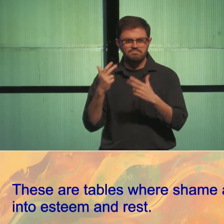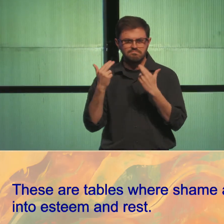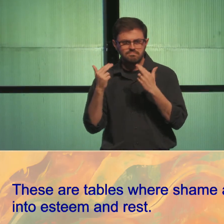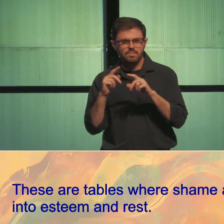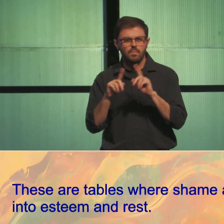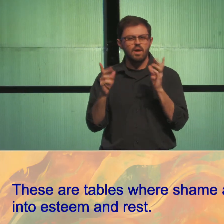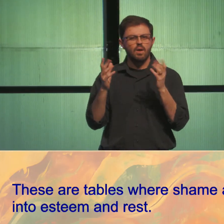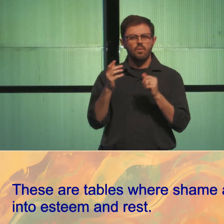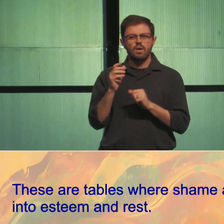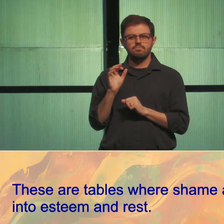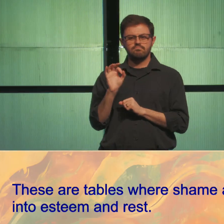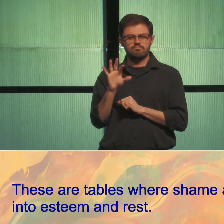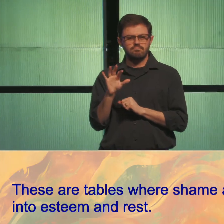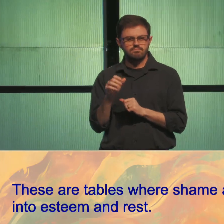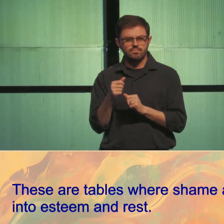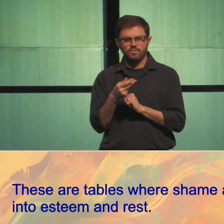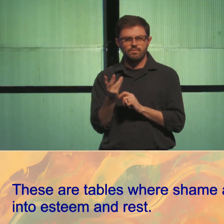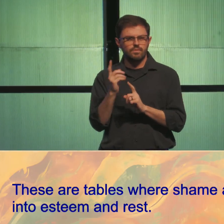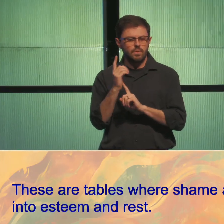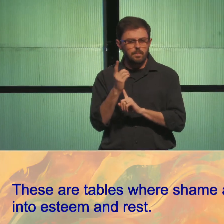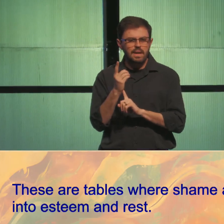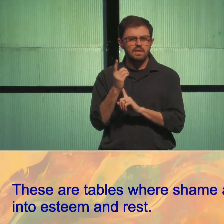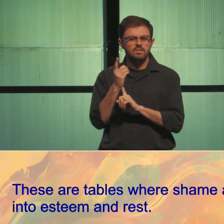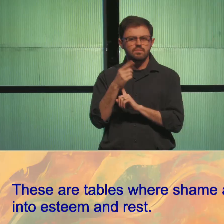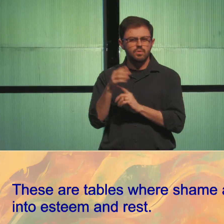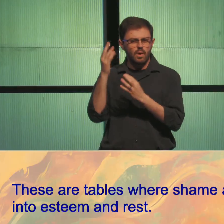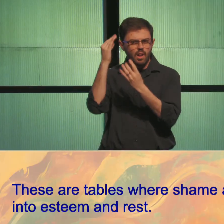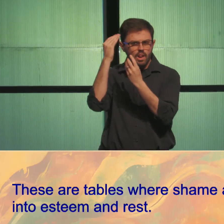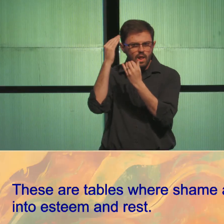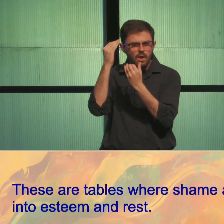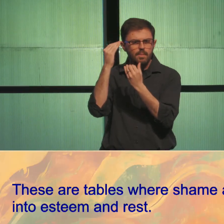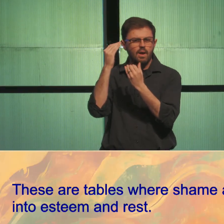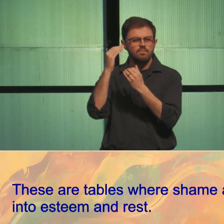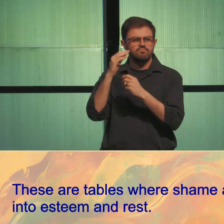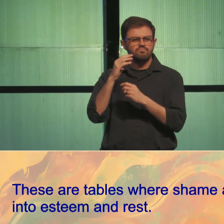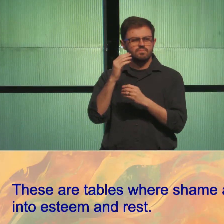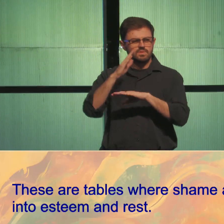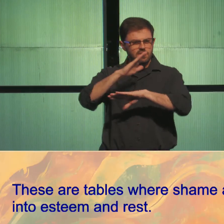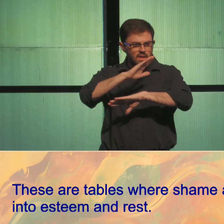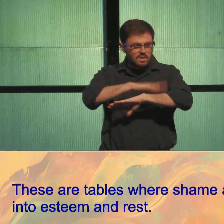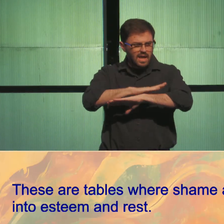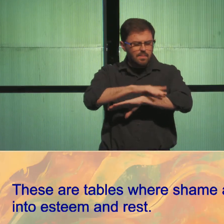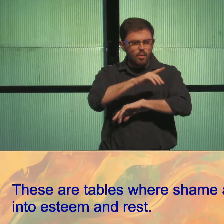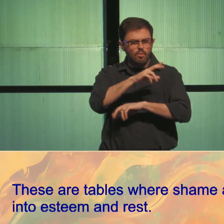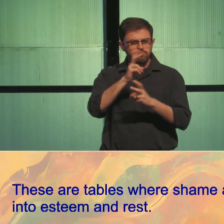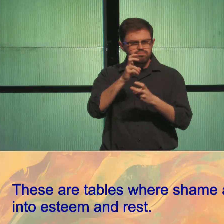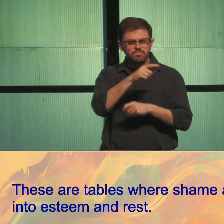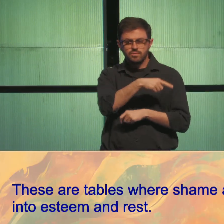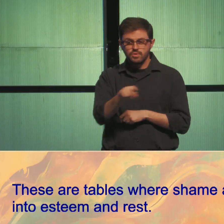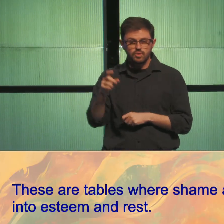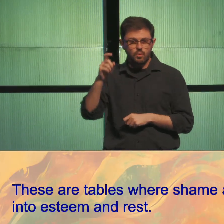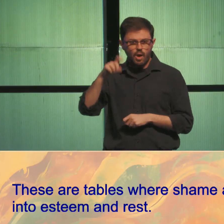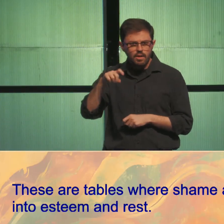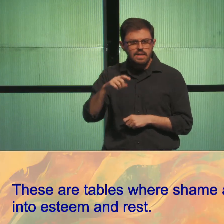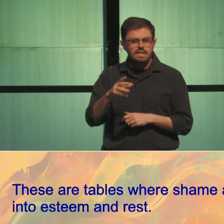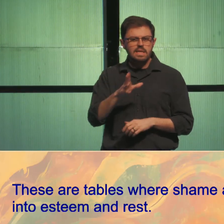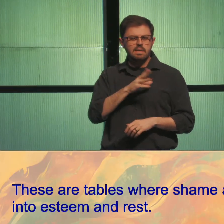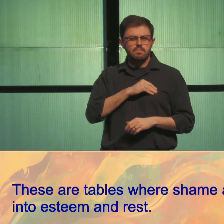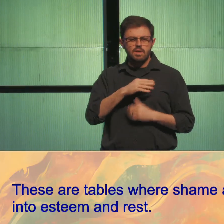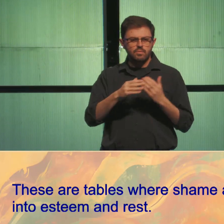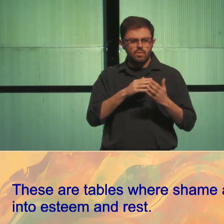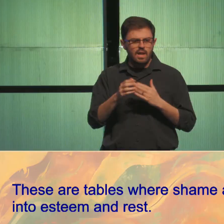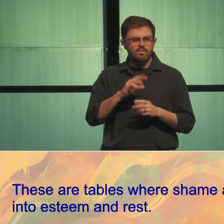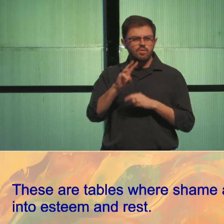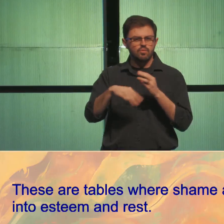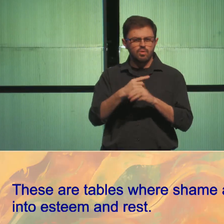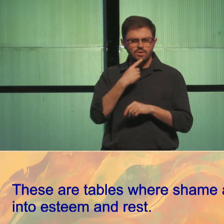minutes to just think about the table that you need to sit at that embraces what you think is shameful, what the world has told you is shameful,